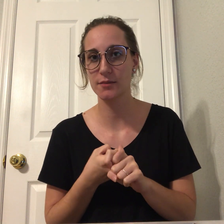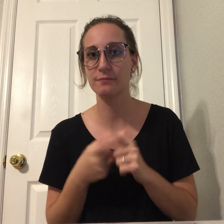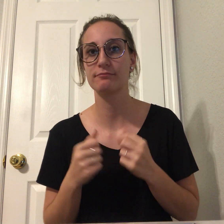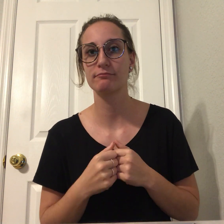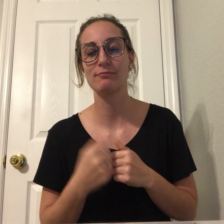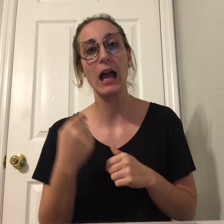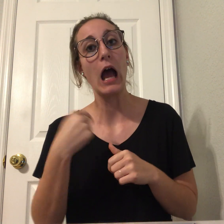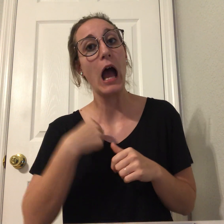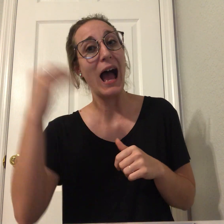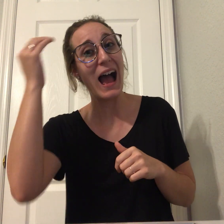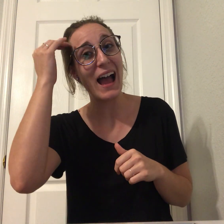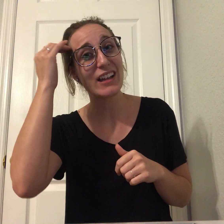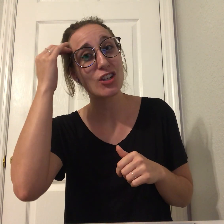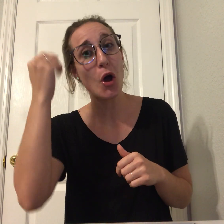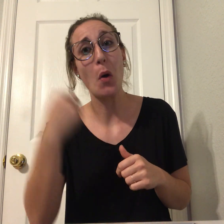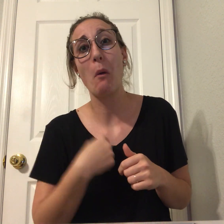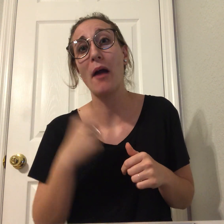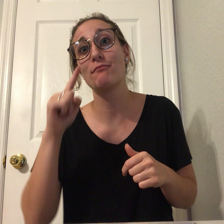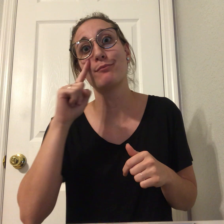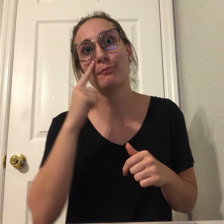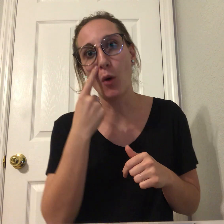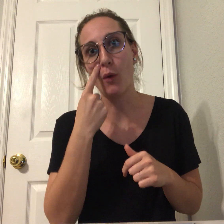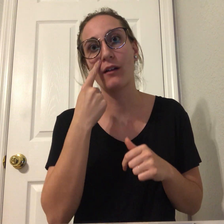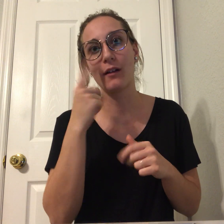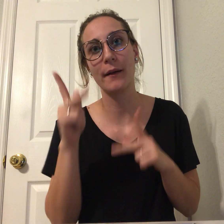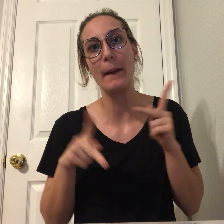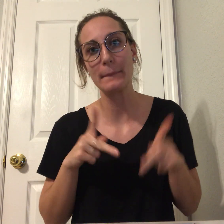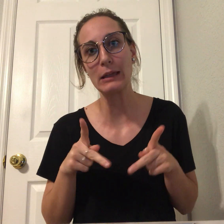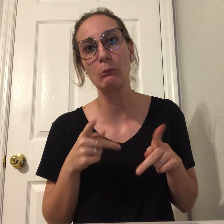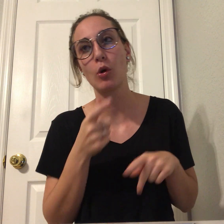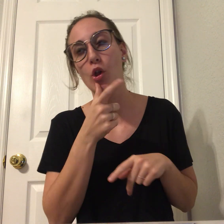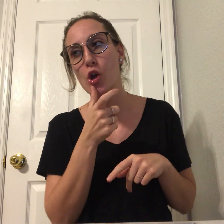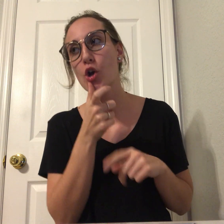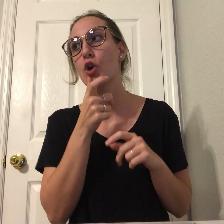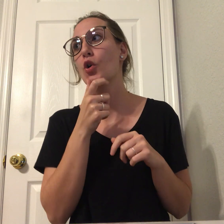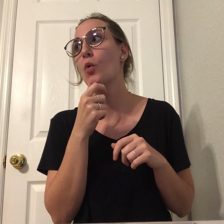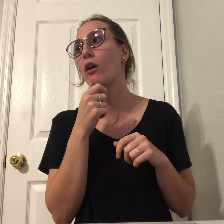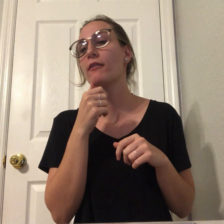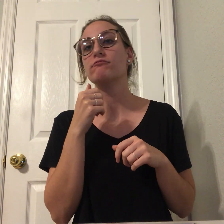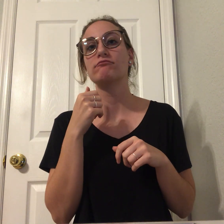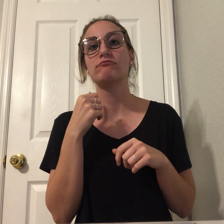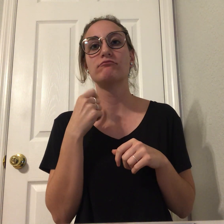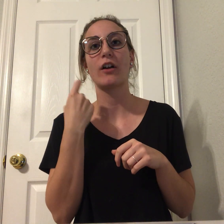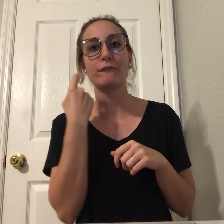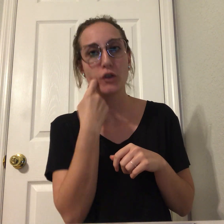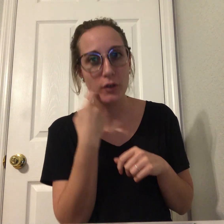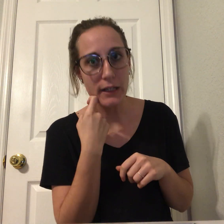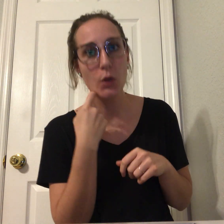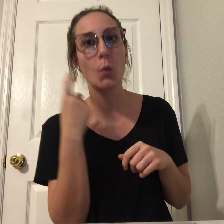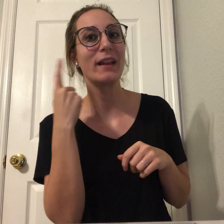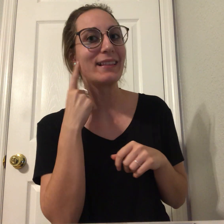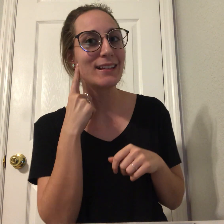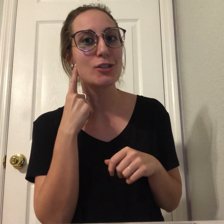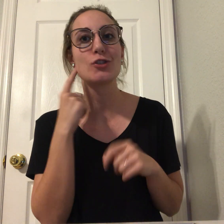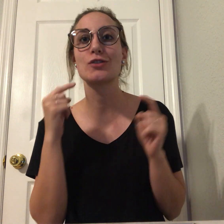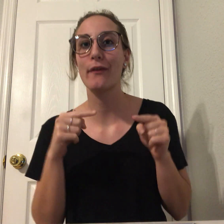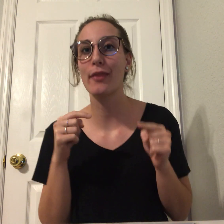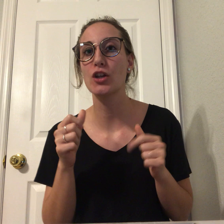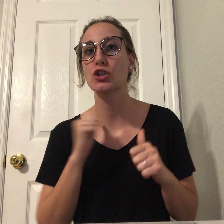I'm boring those of you who are frequent listeners of the show with references to the blue zones, but it's for a reason.